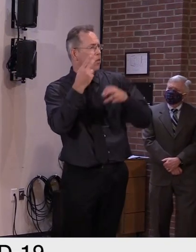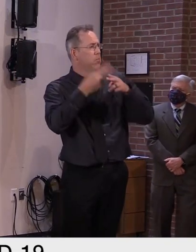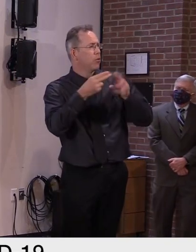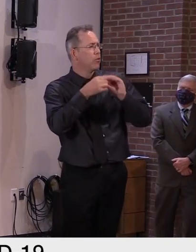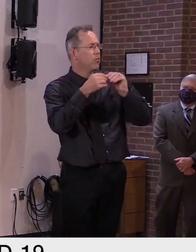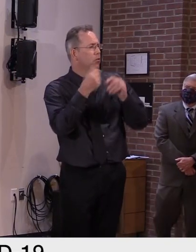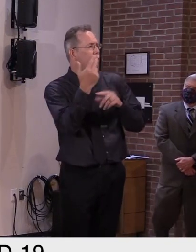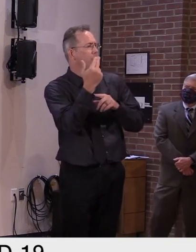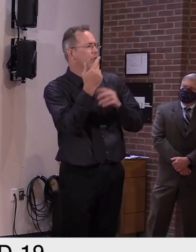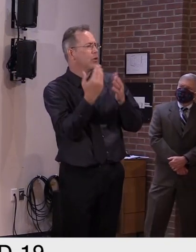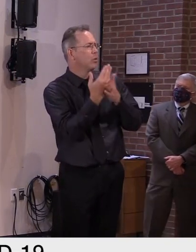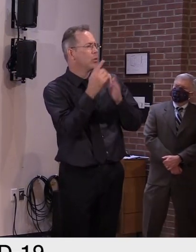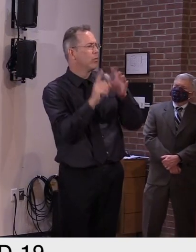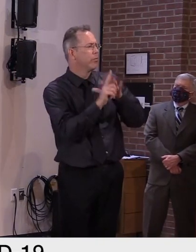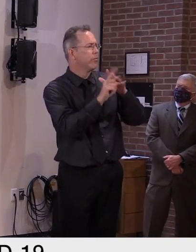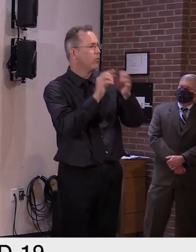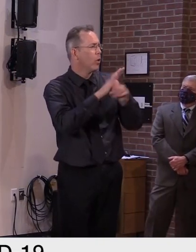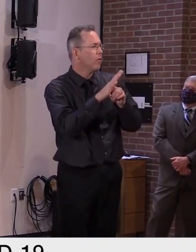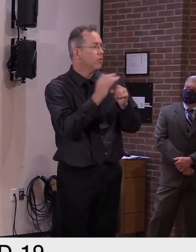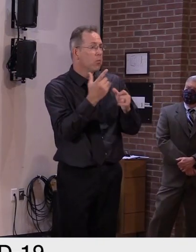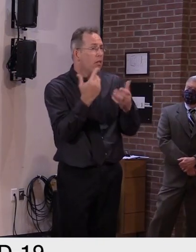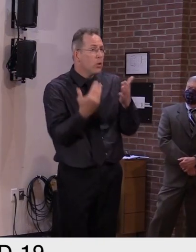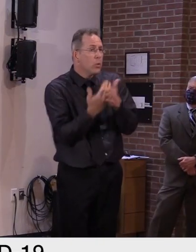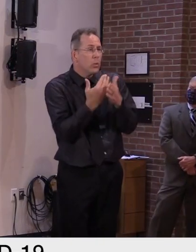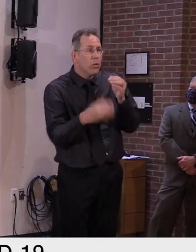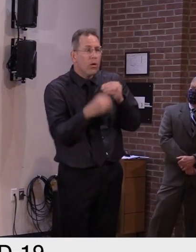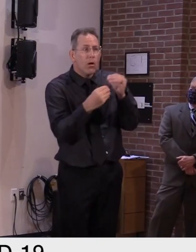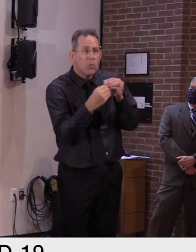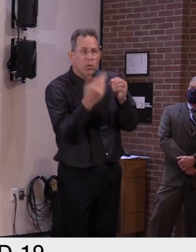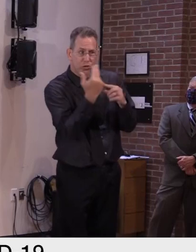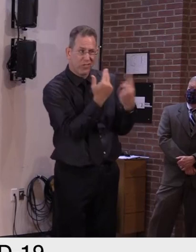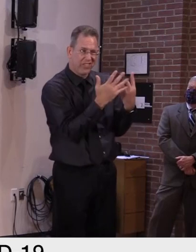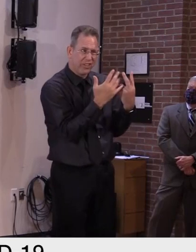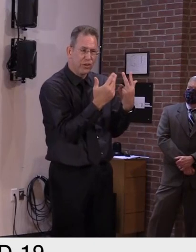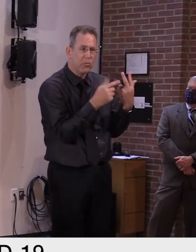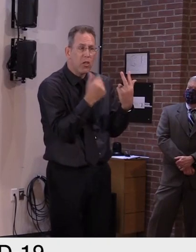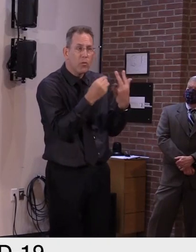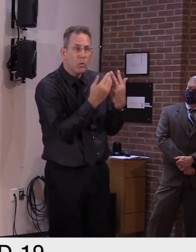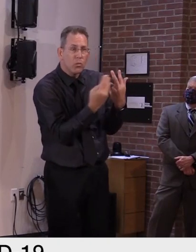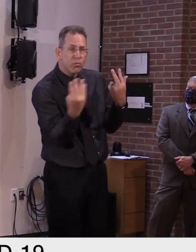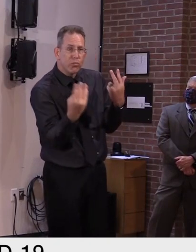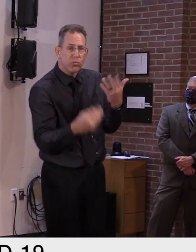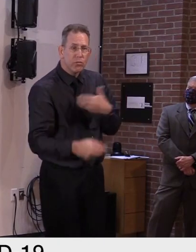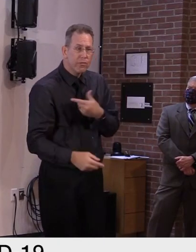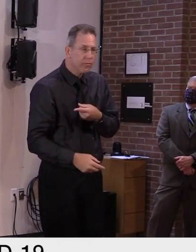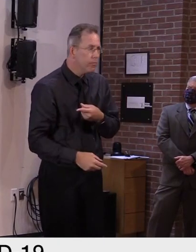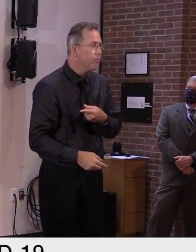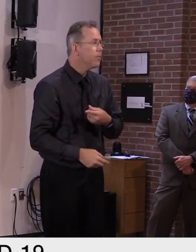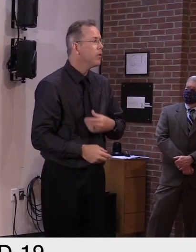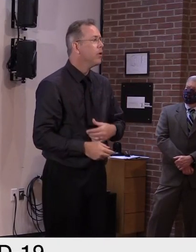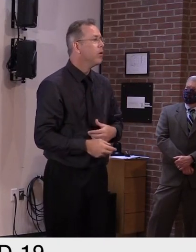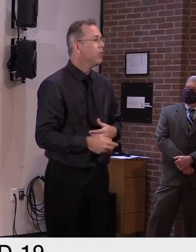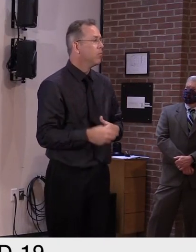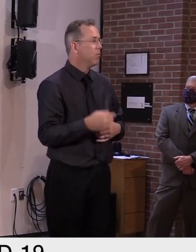Or known about since Friday? Are you talking about in the schools, Erin? In schools, yes.